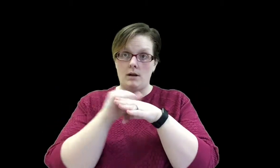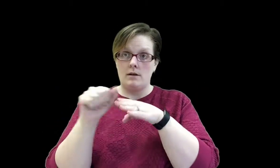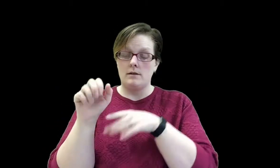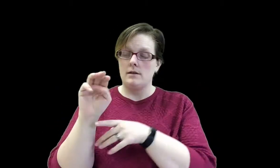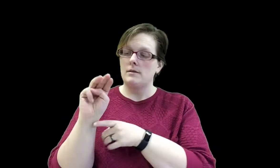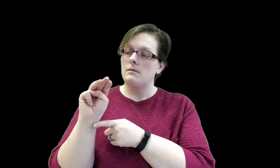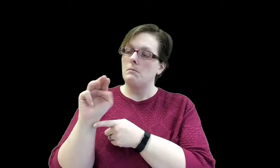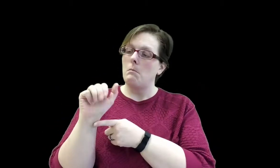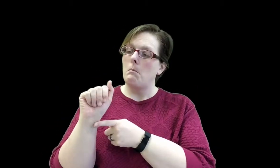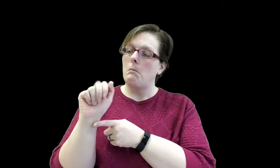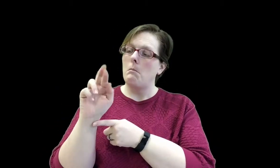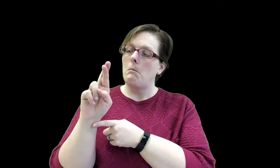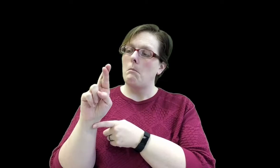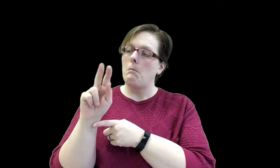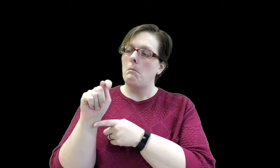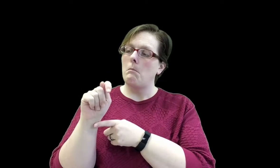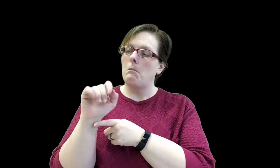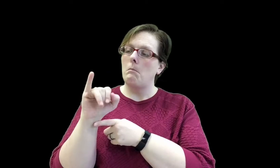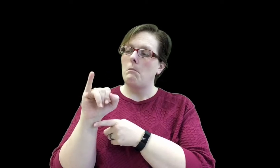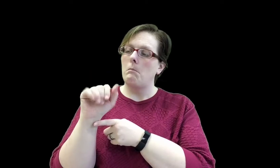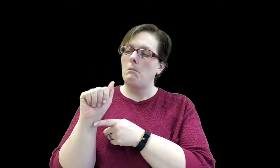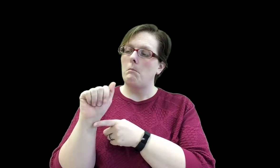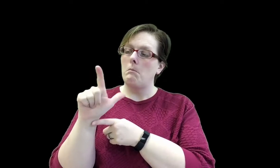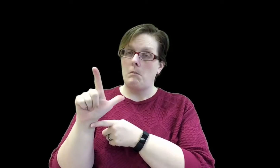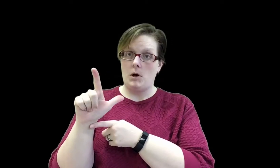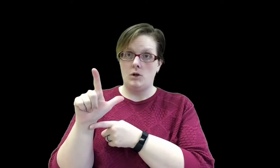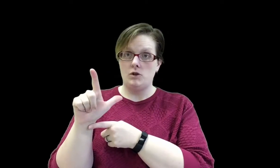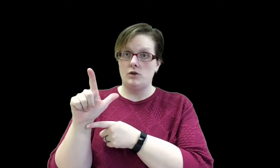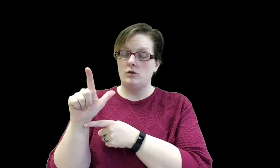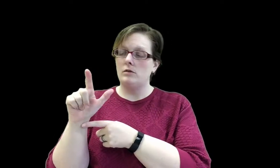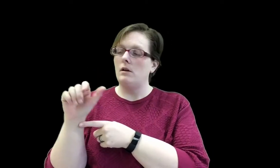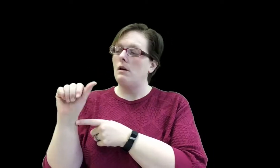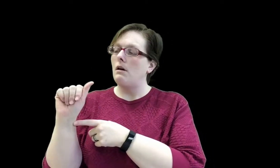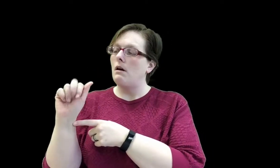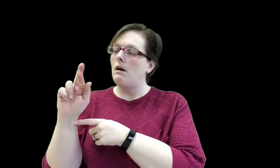they have a special practice called martial arts.